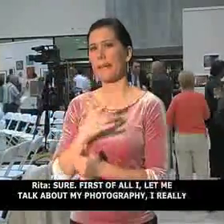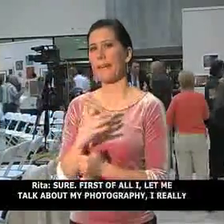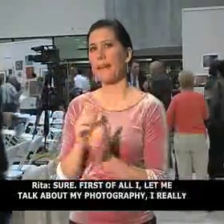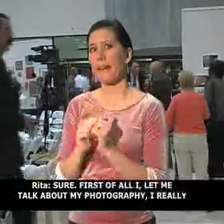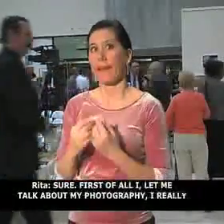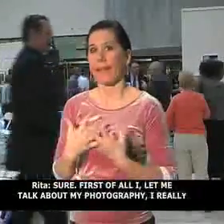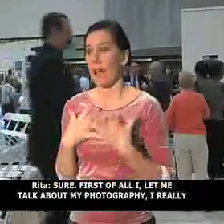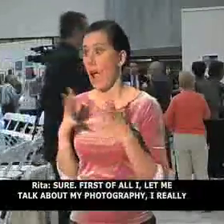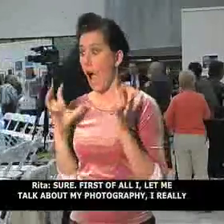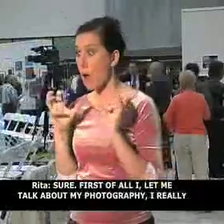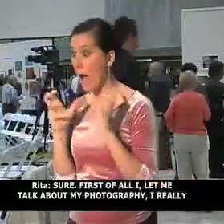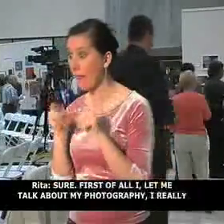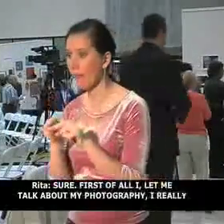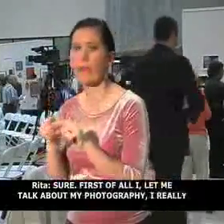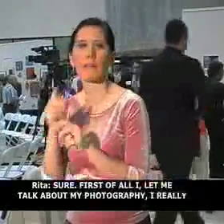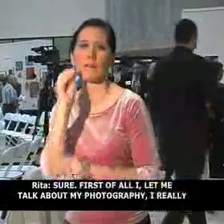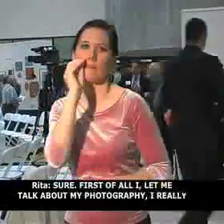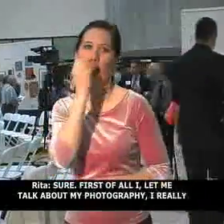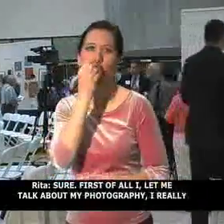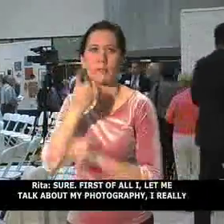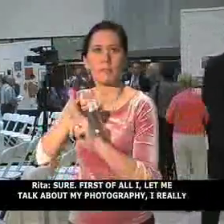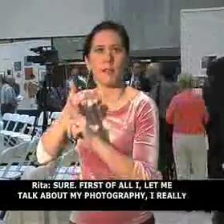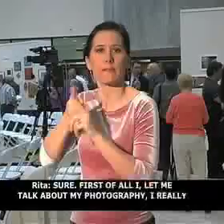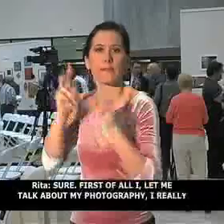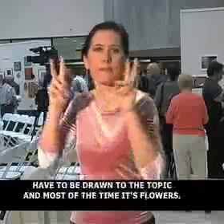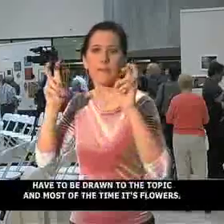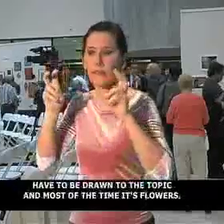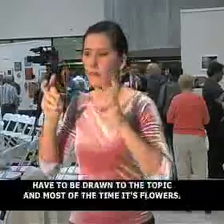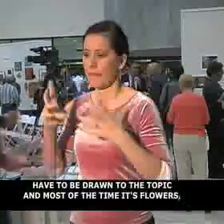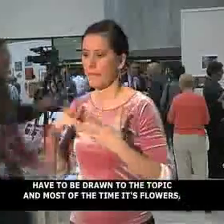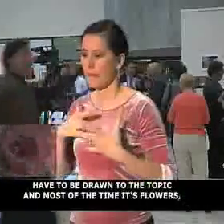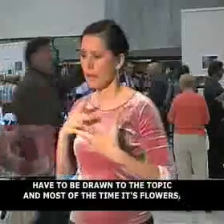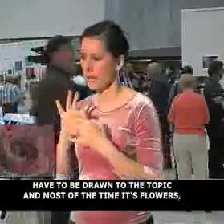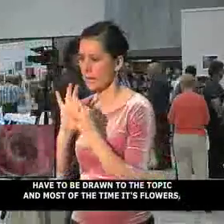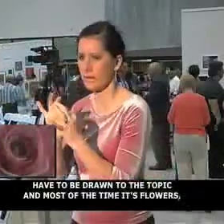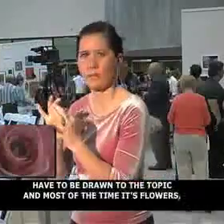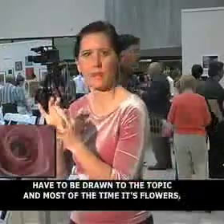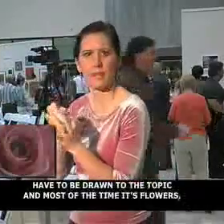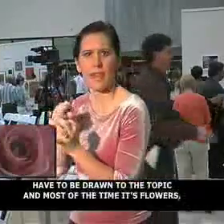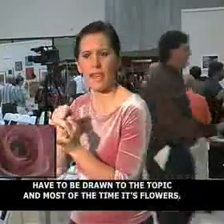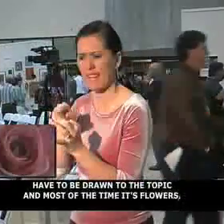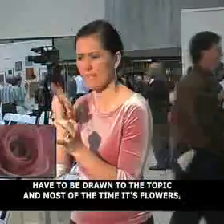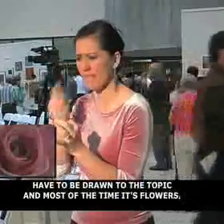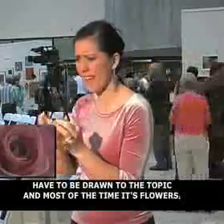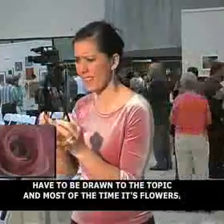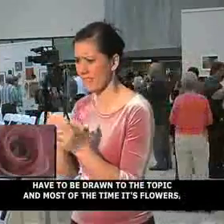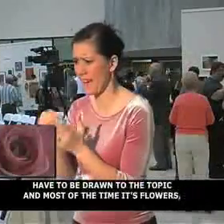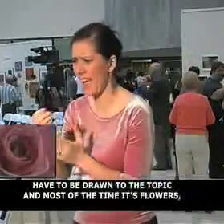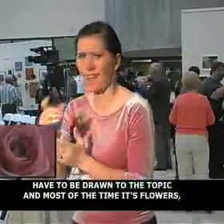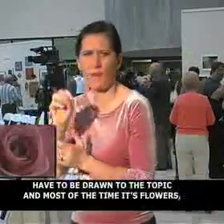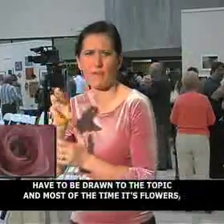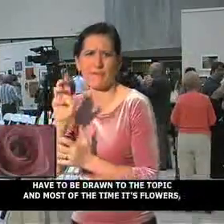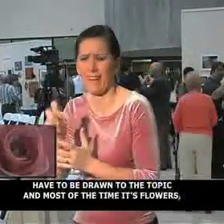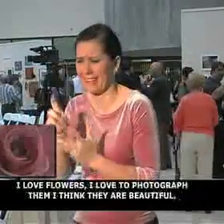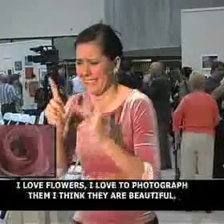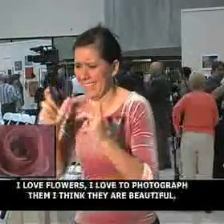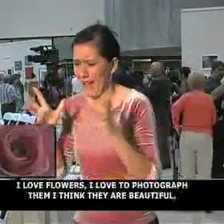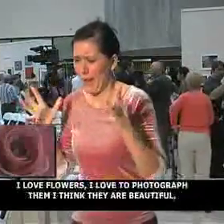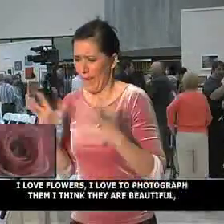let me talk about my photography. I really have to be drawn to the topic, and most of the time it's flowers. I love